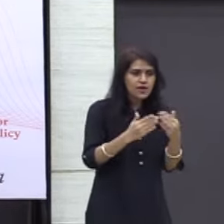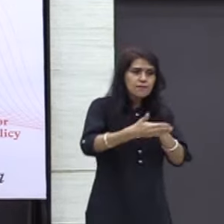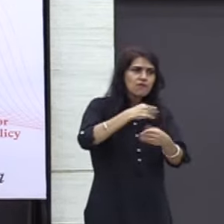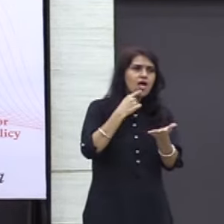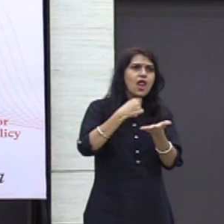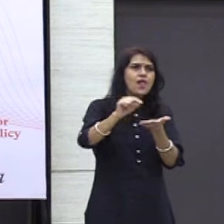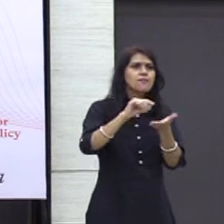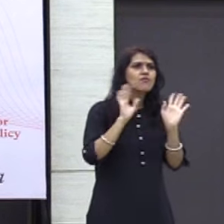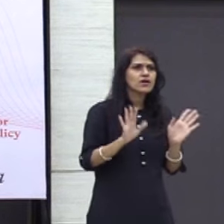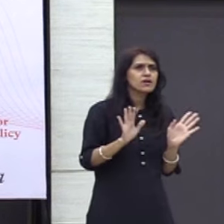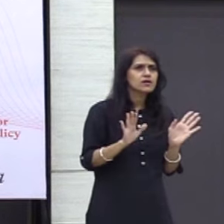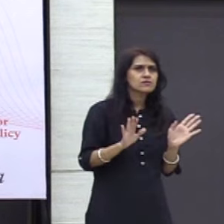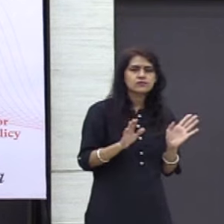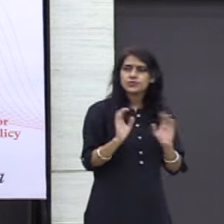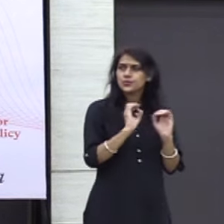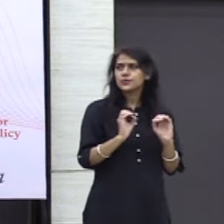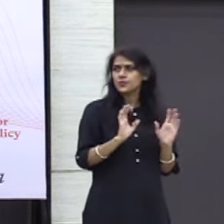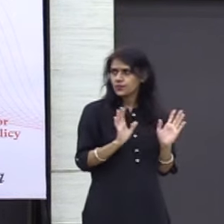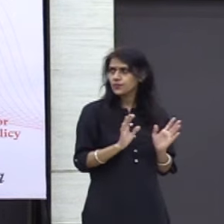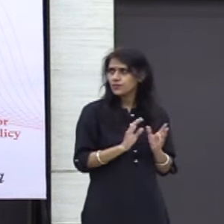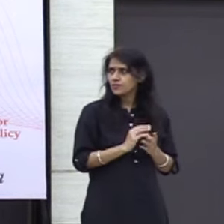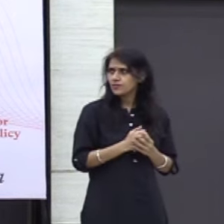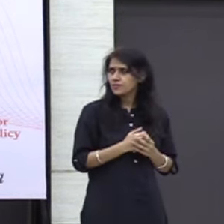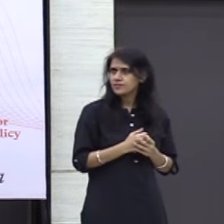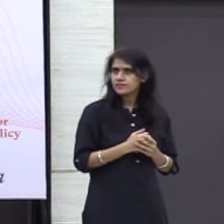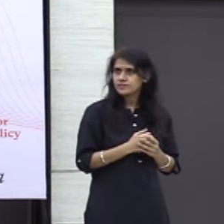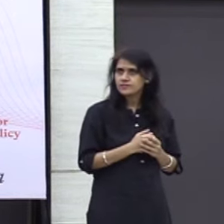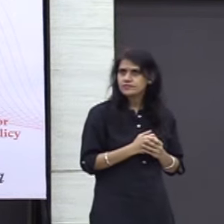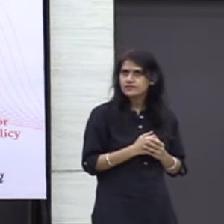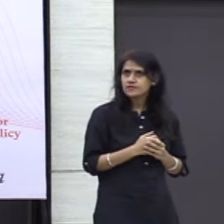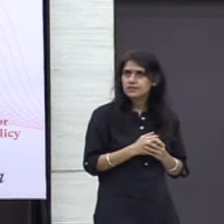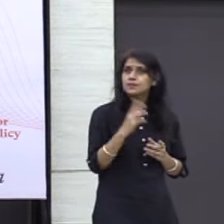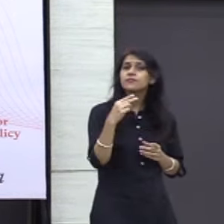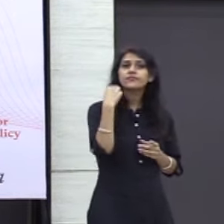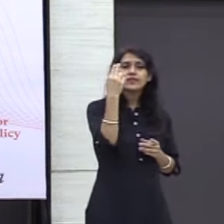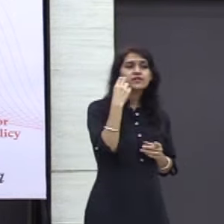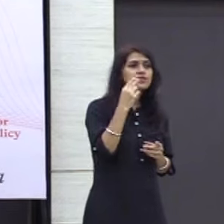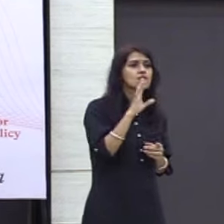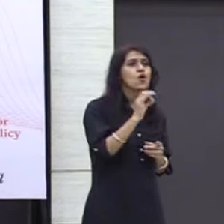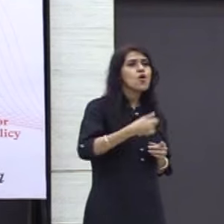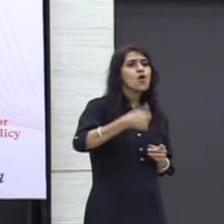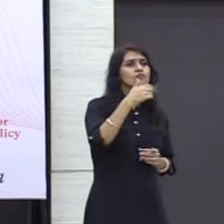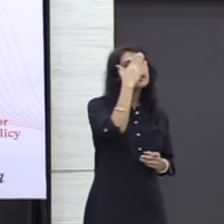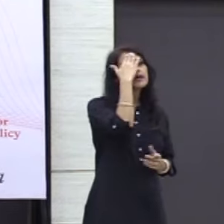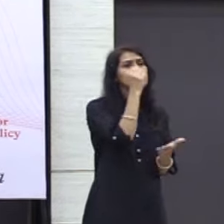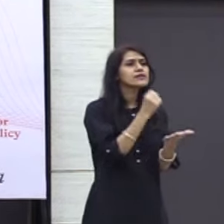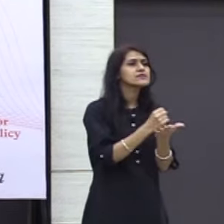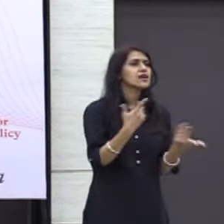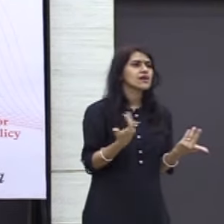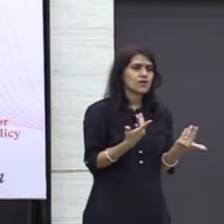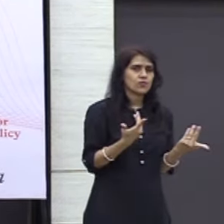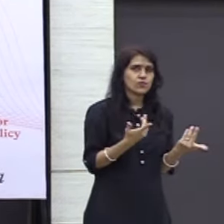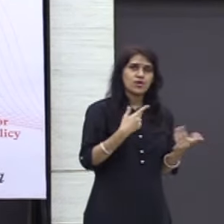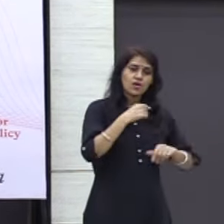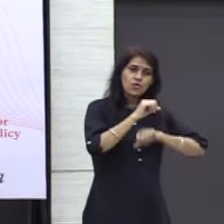Right? Under this you don't have to. Right? So therefore, how does a police officer decide that I will prosecute